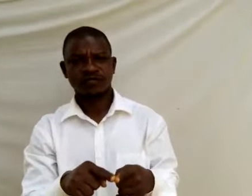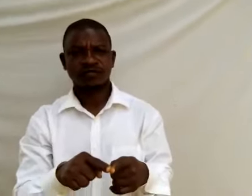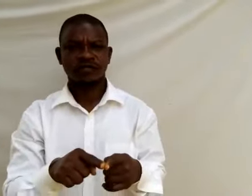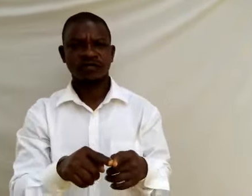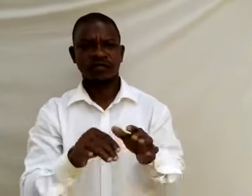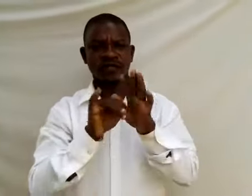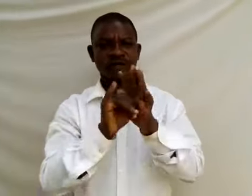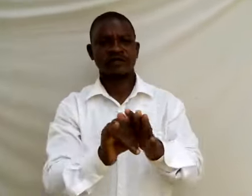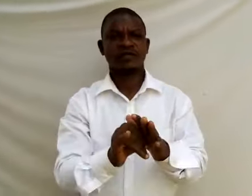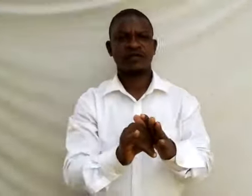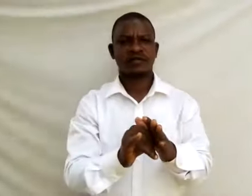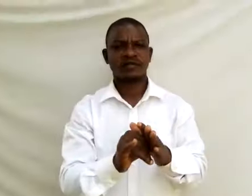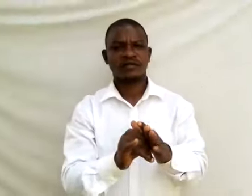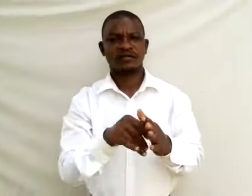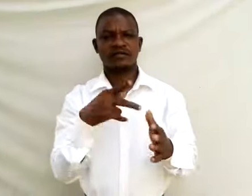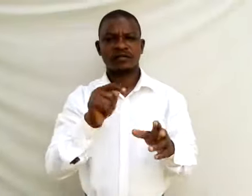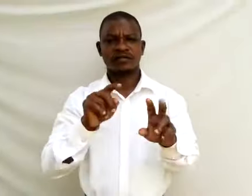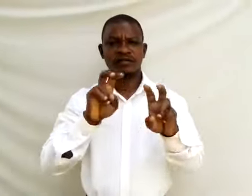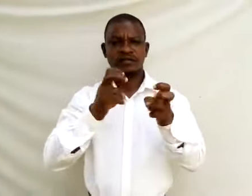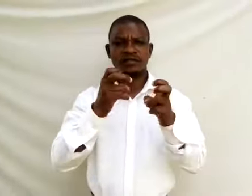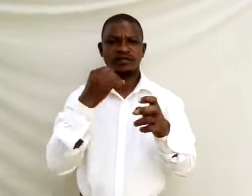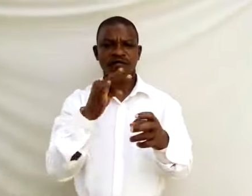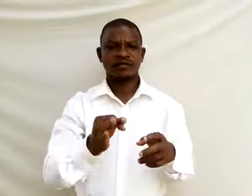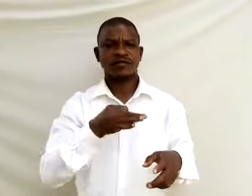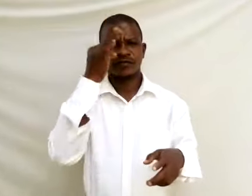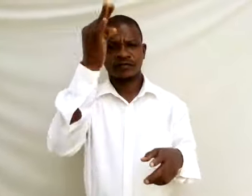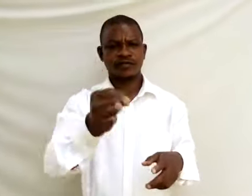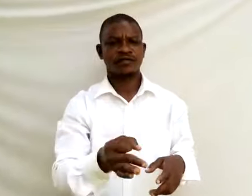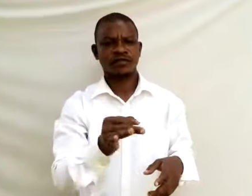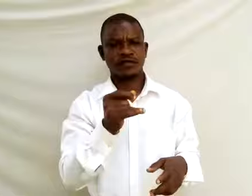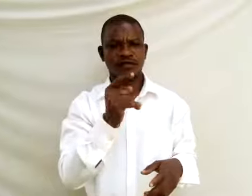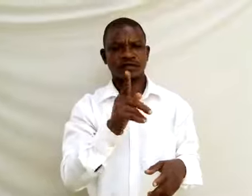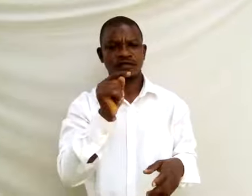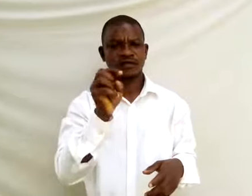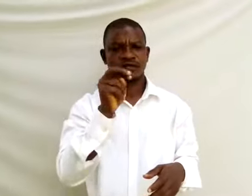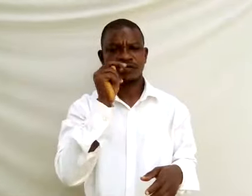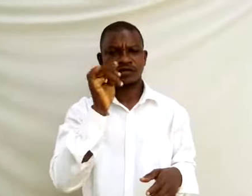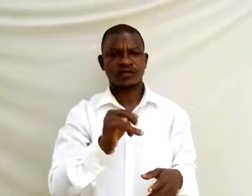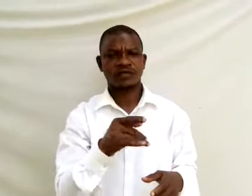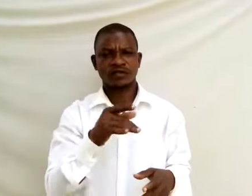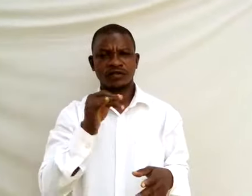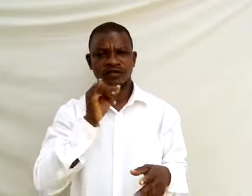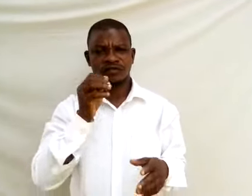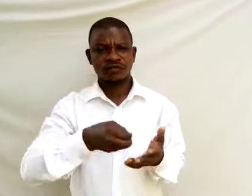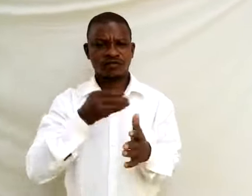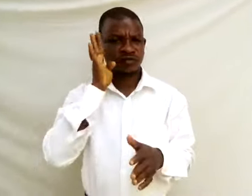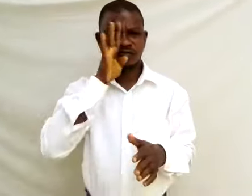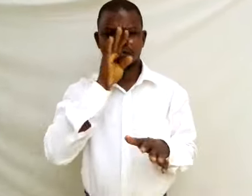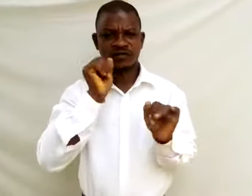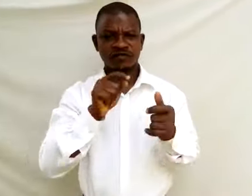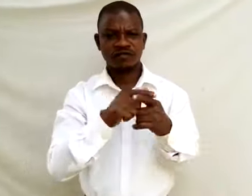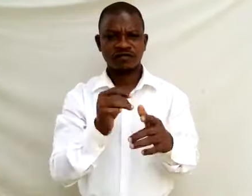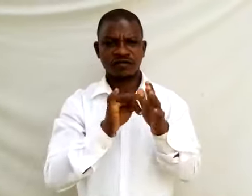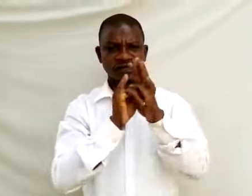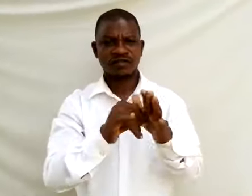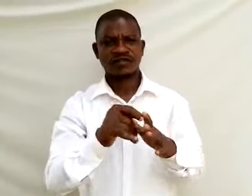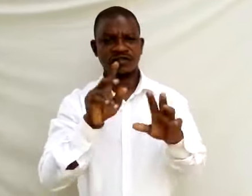identify the types of future tense. The students will be able to identify the types of